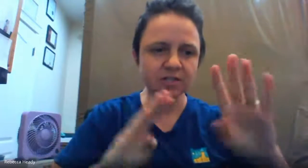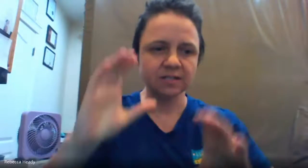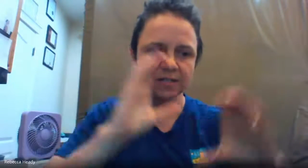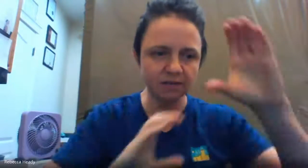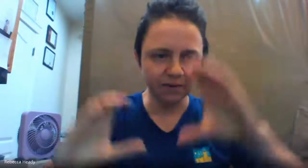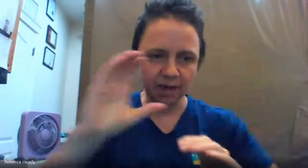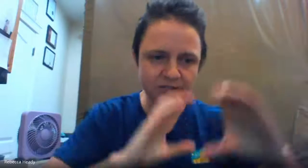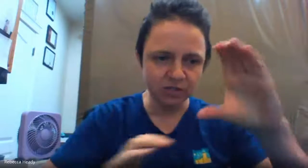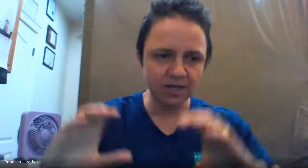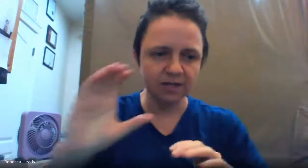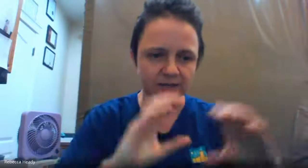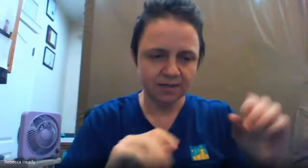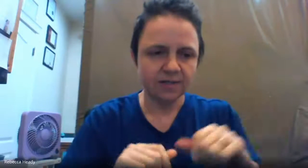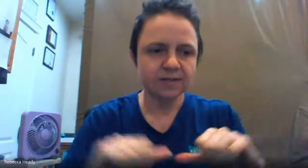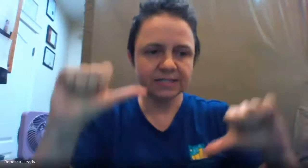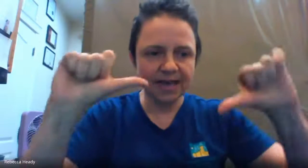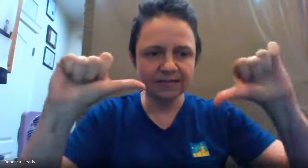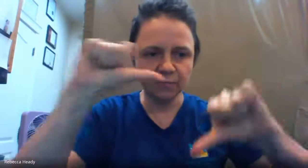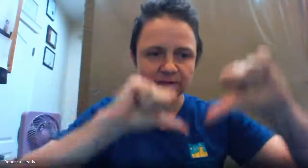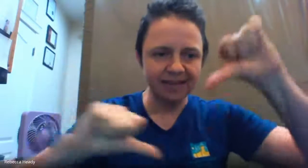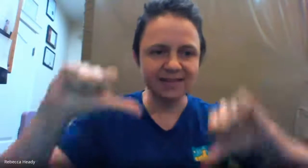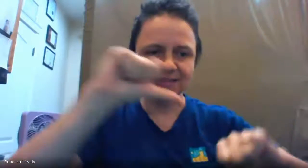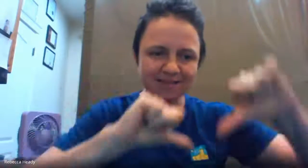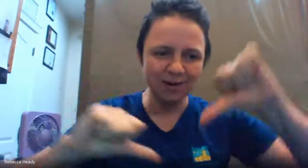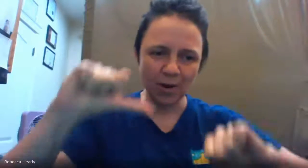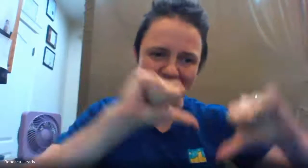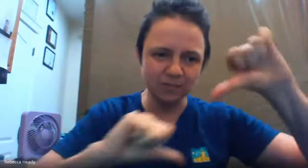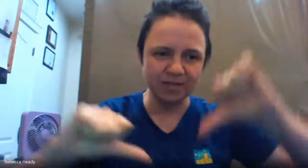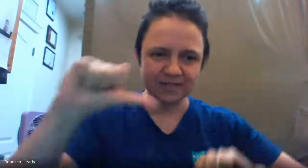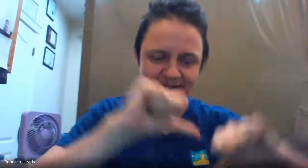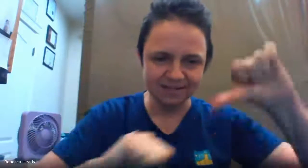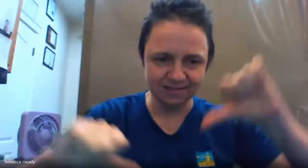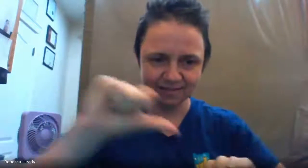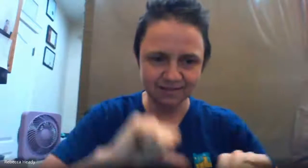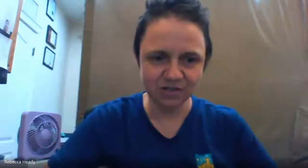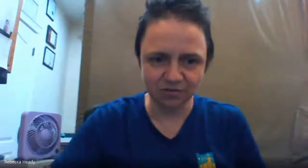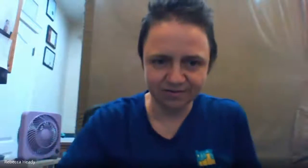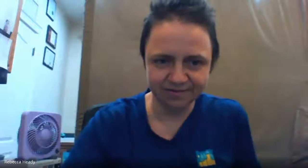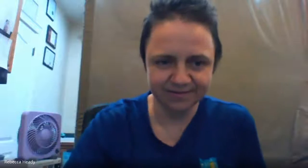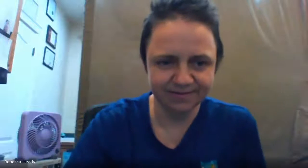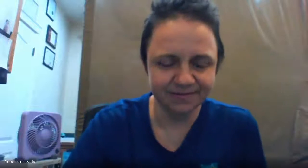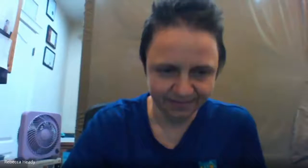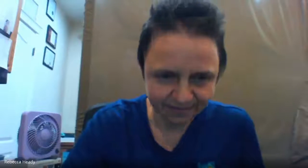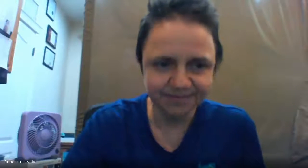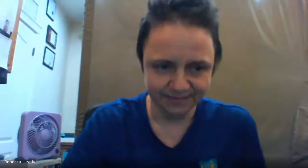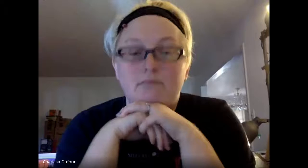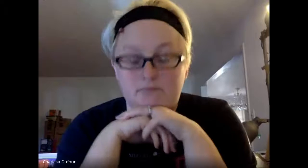biology, C for chemistry. Oh, cool. Okay. For, like this, not quite an S, but science in general. Okay. So